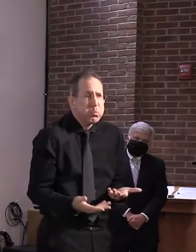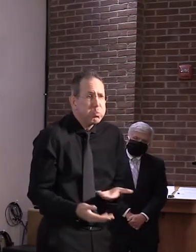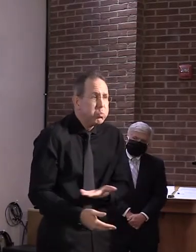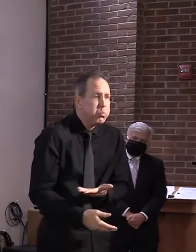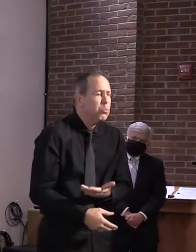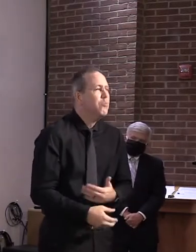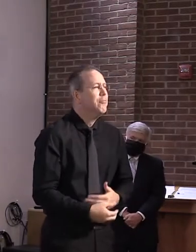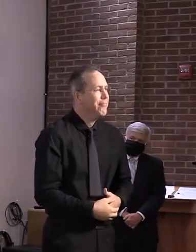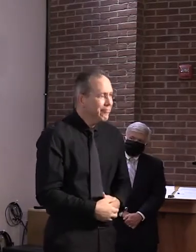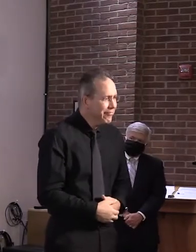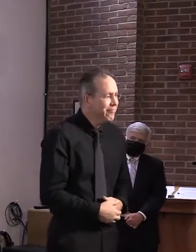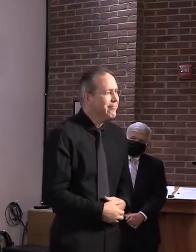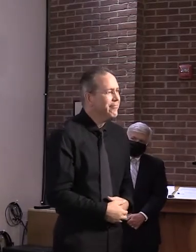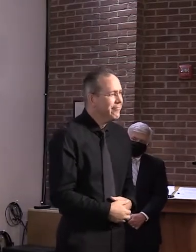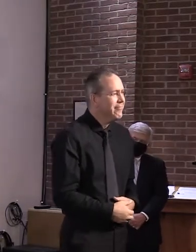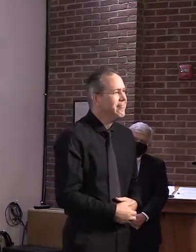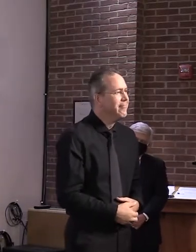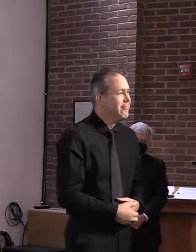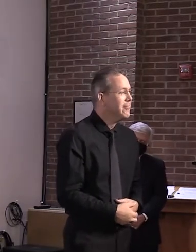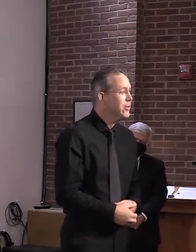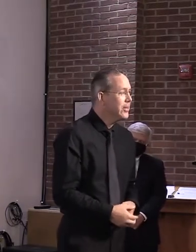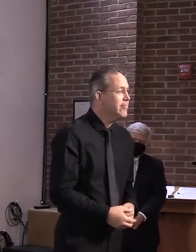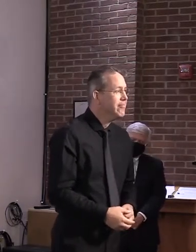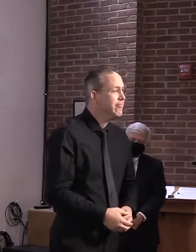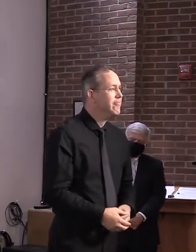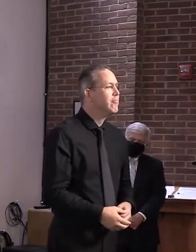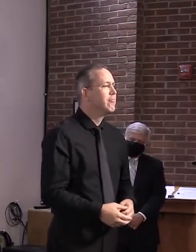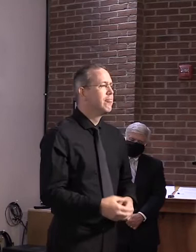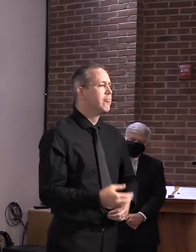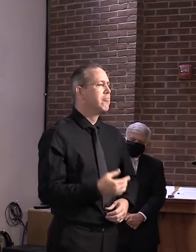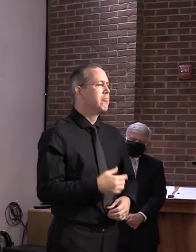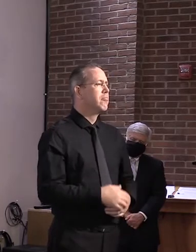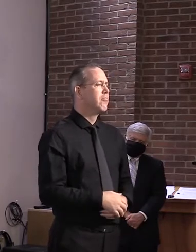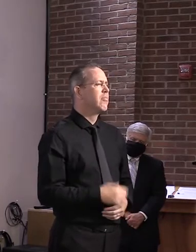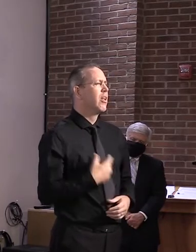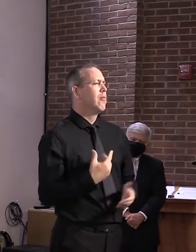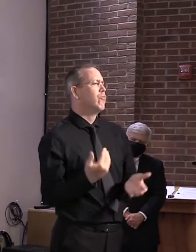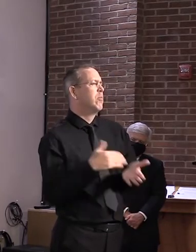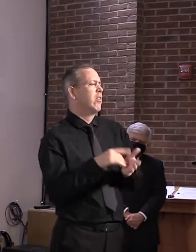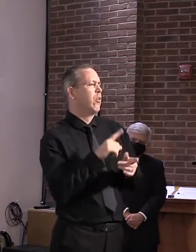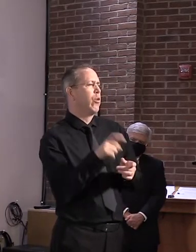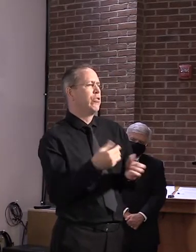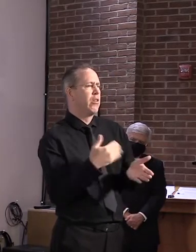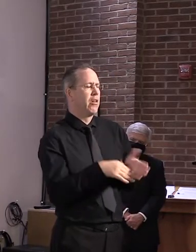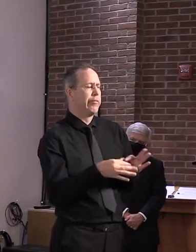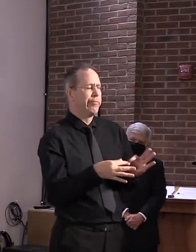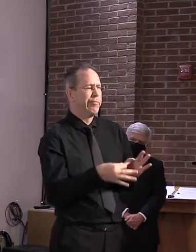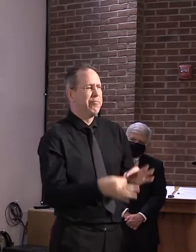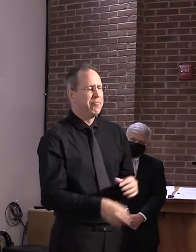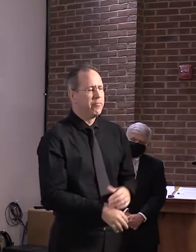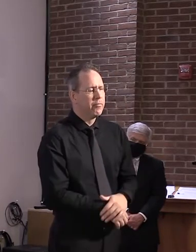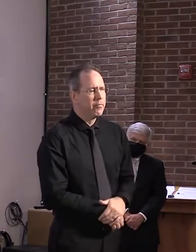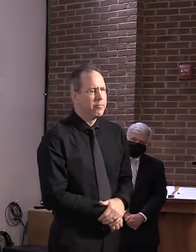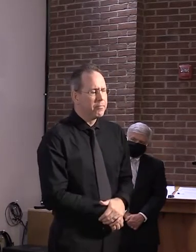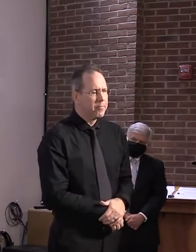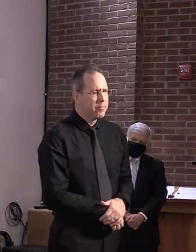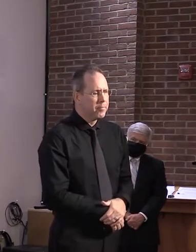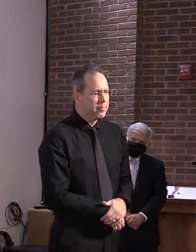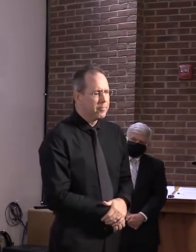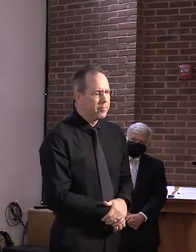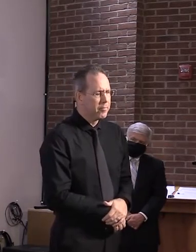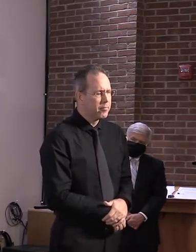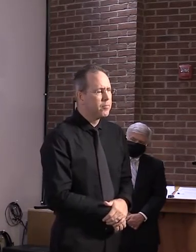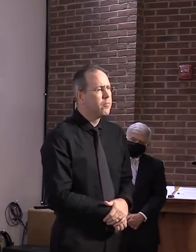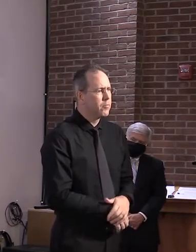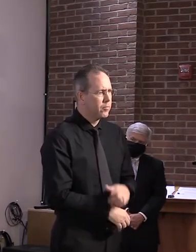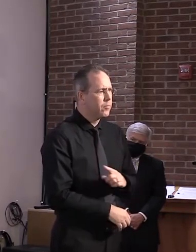to have an impact on infection rates, especially given what you've expressed about aerosol. Yeah,